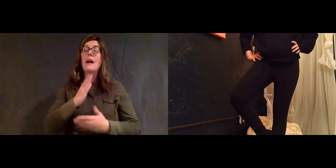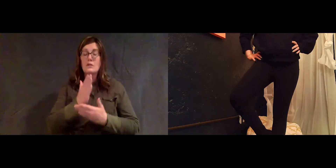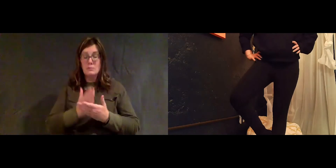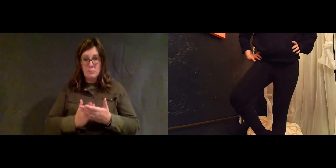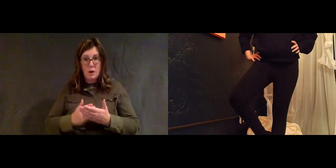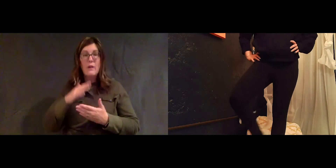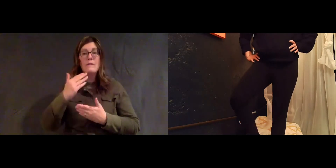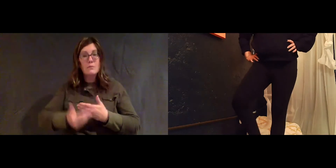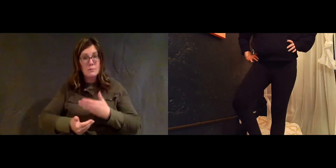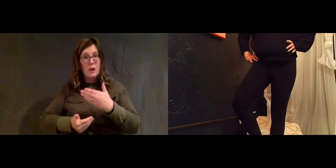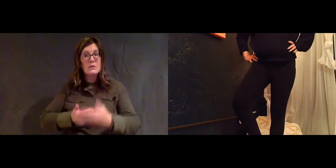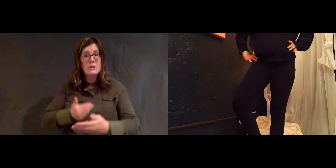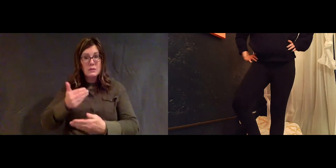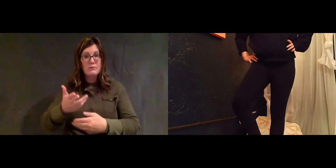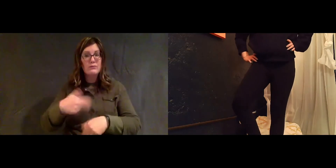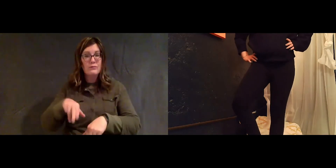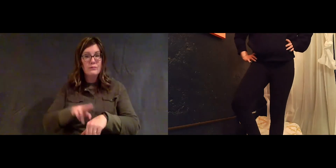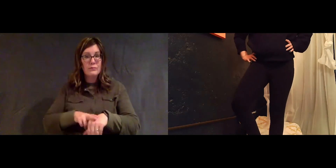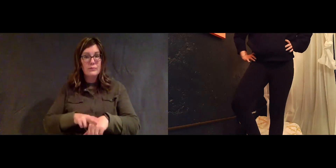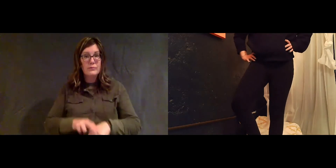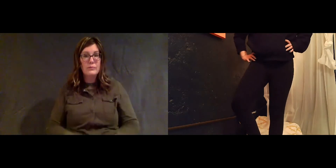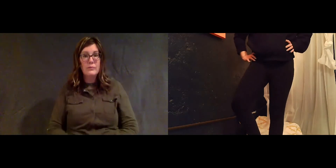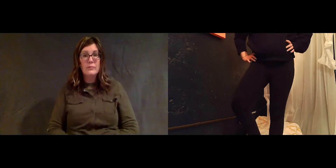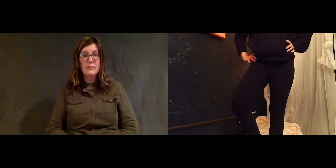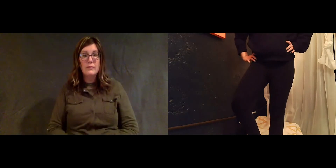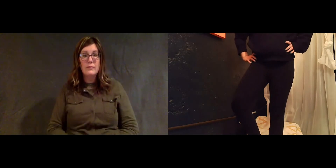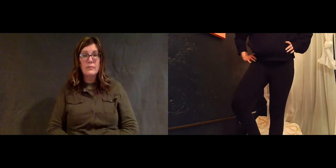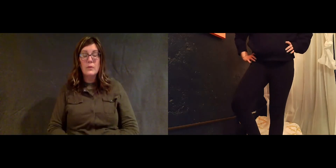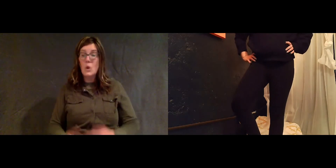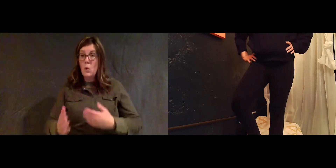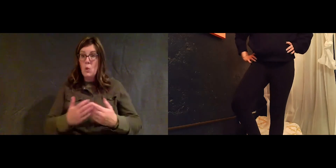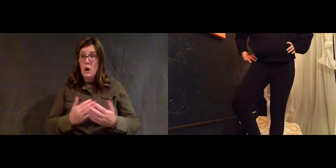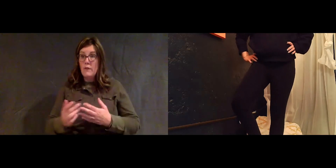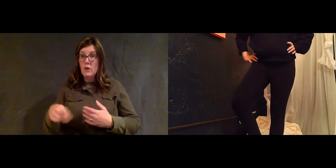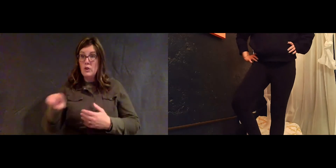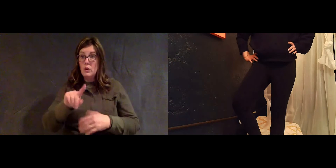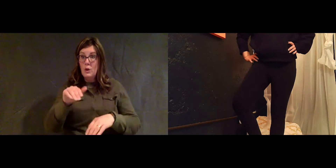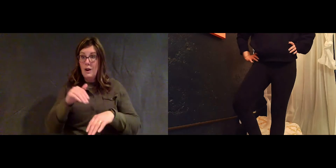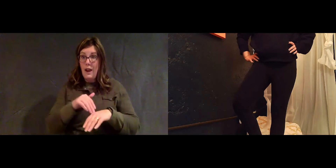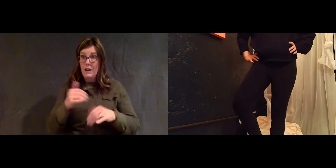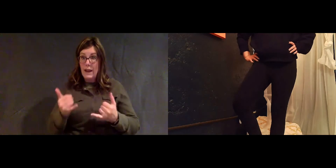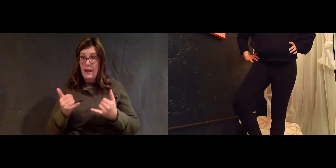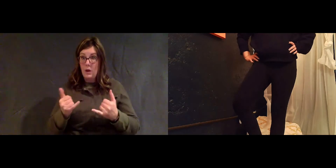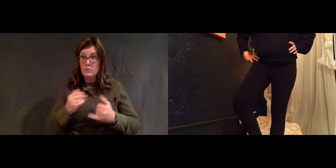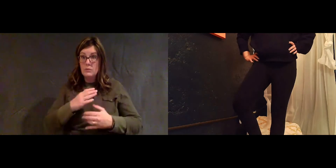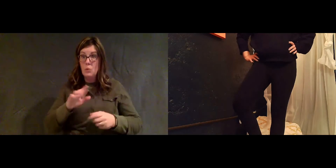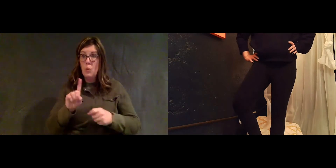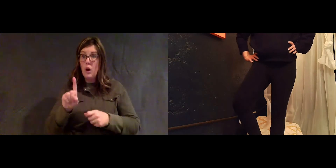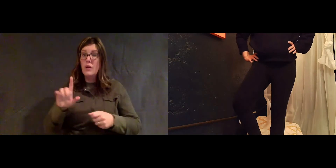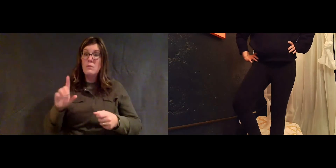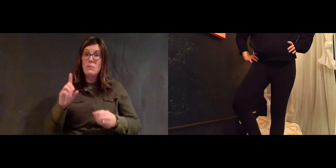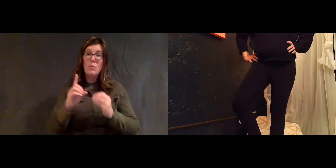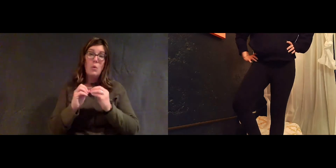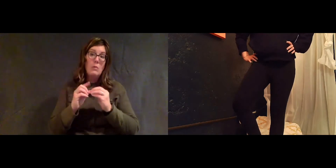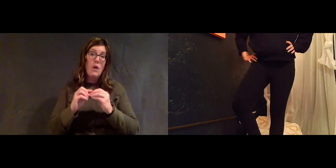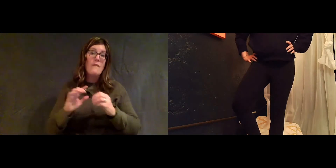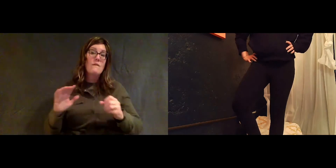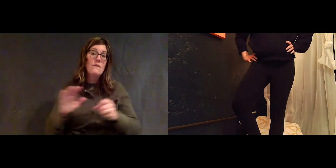process. Wherever you are, take one more big full breath in.